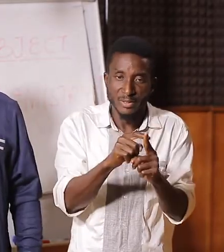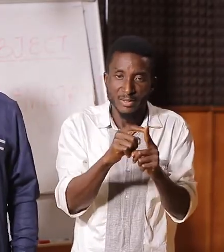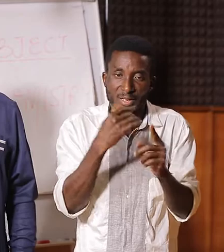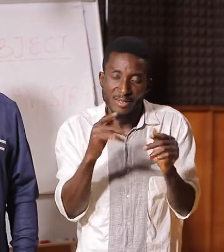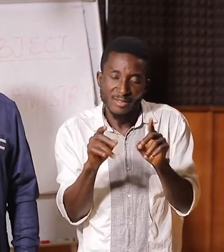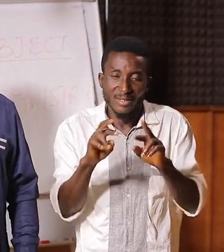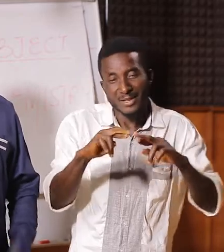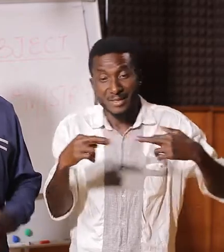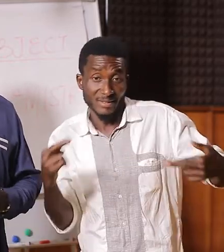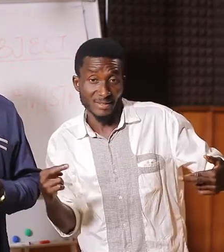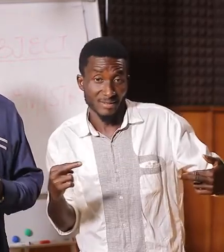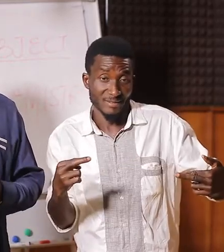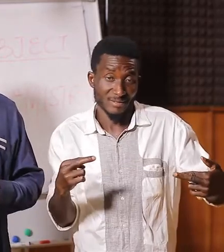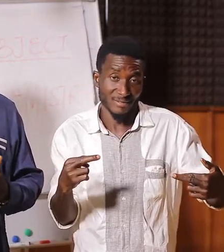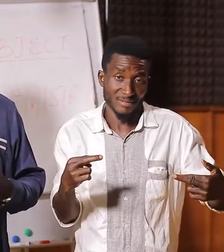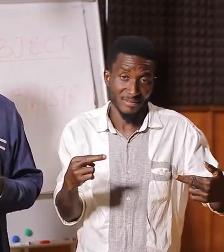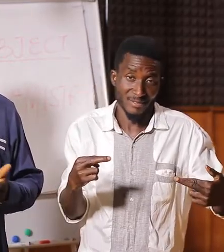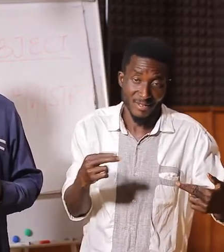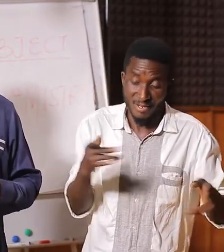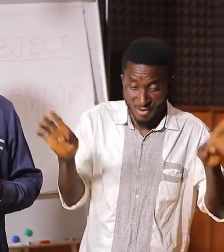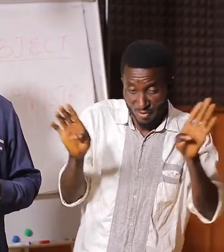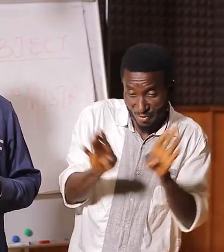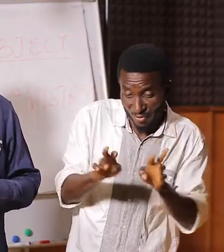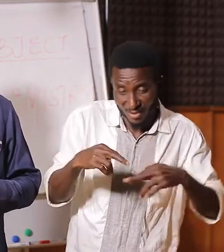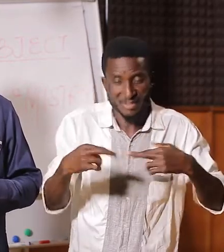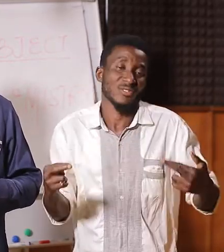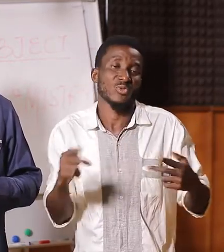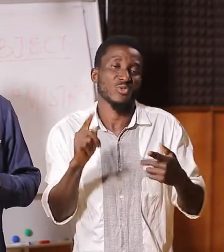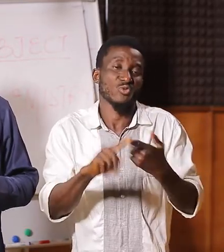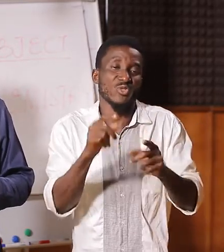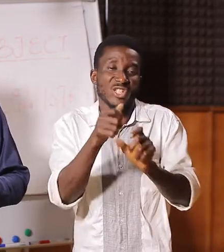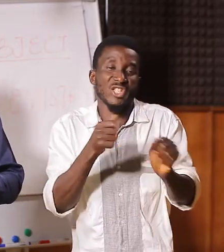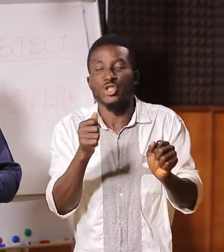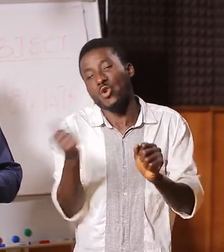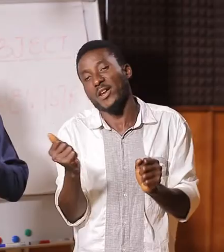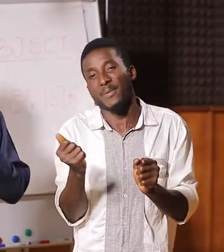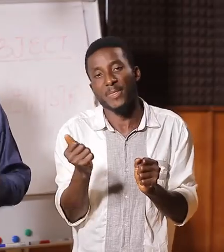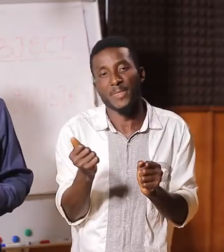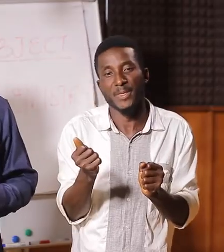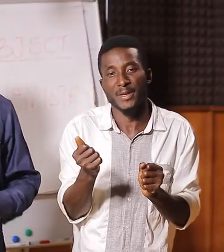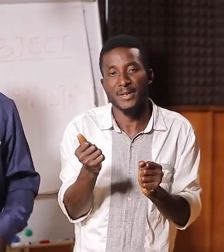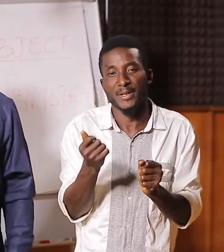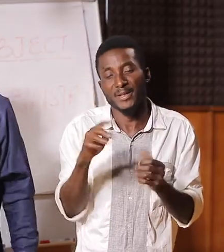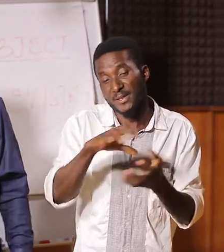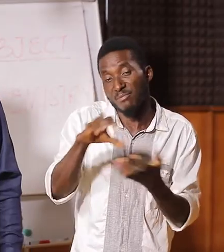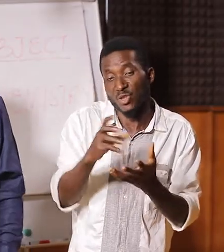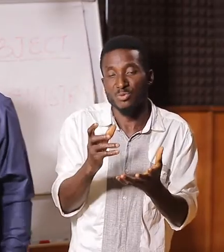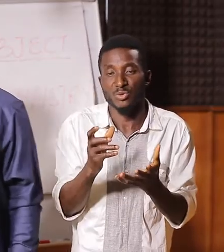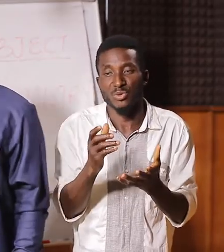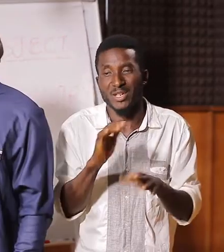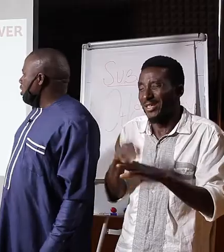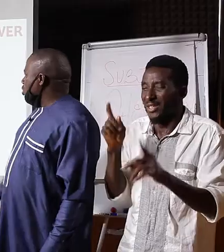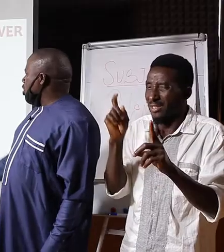fractional distillation, the boiling points are closely related to each other. The substances are completely miscible. At a